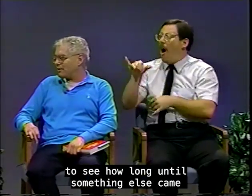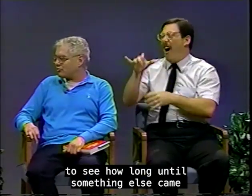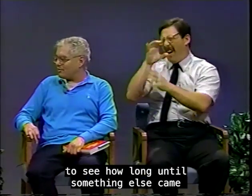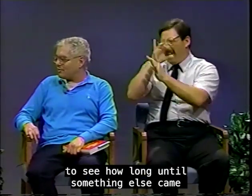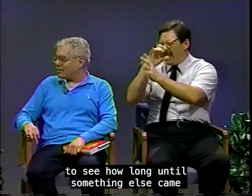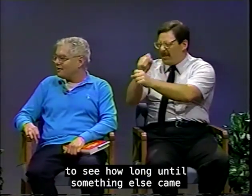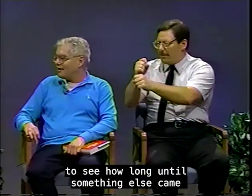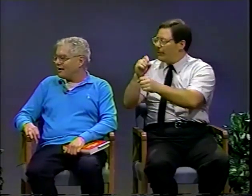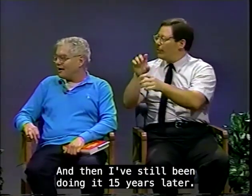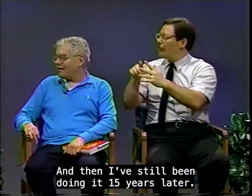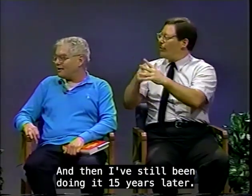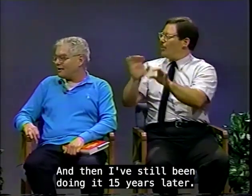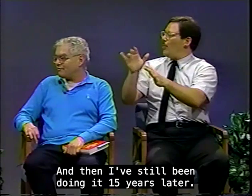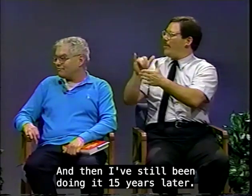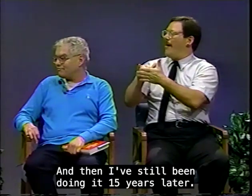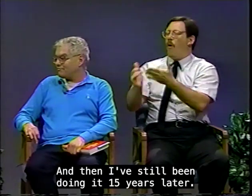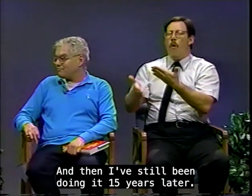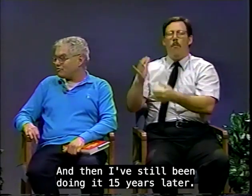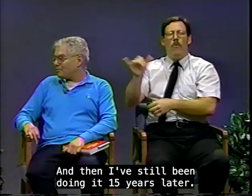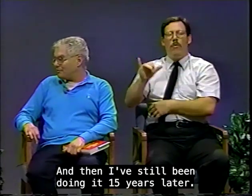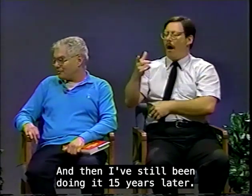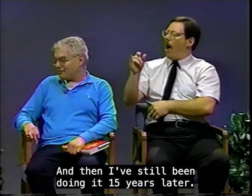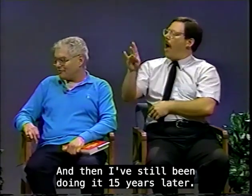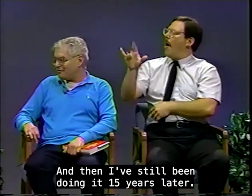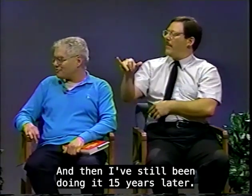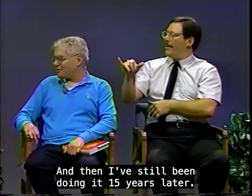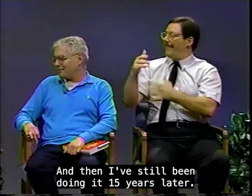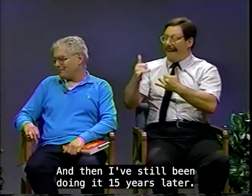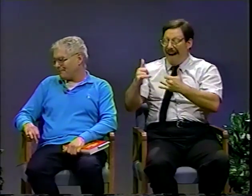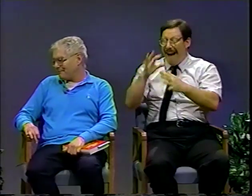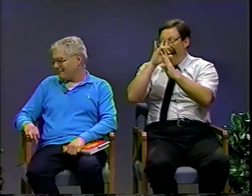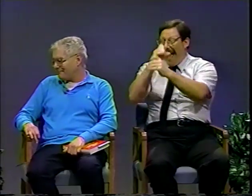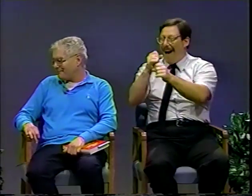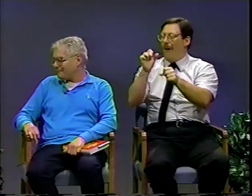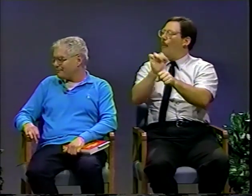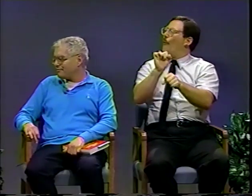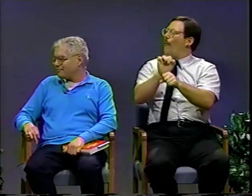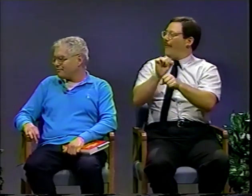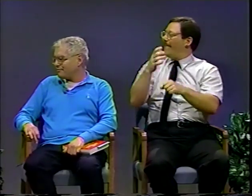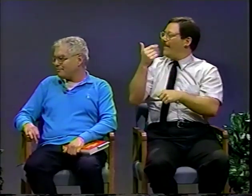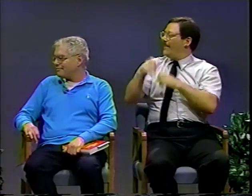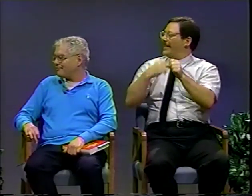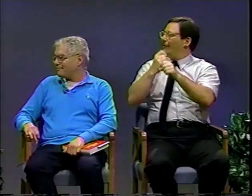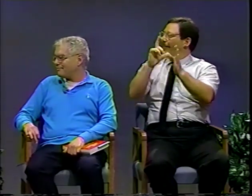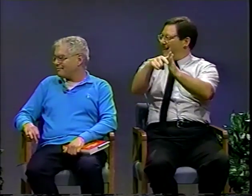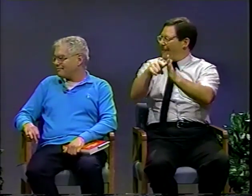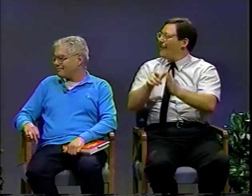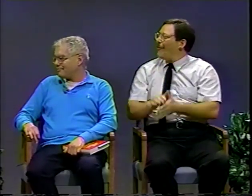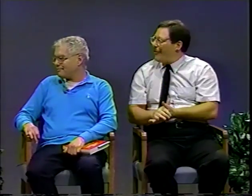until something else came along. And then I've still been doing it 15 years later.